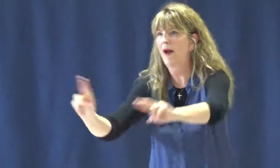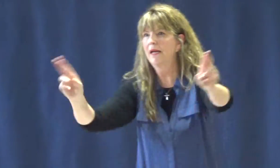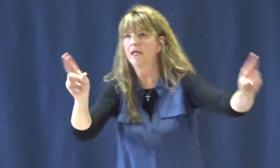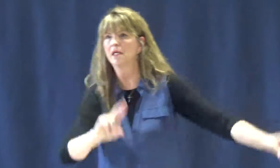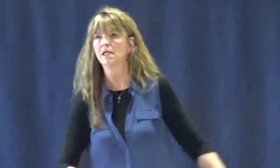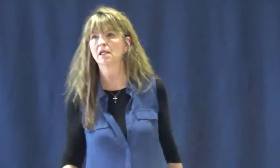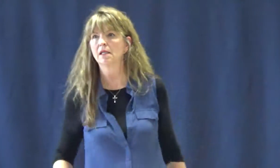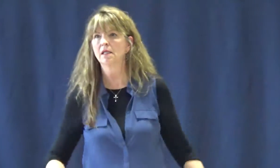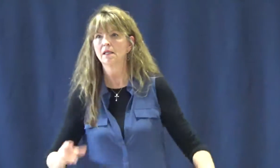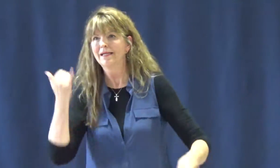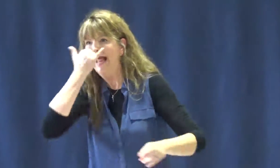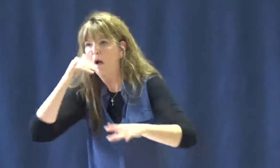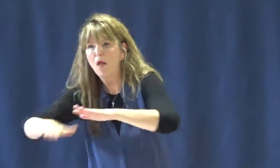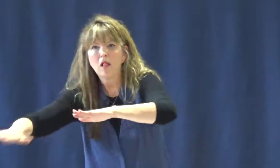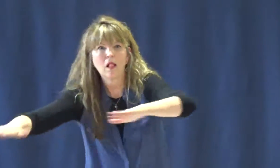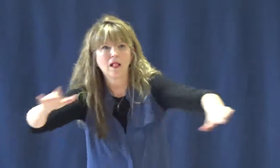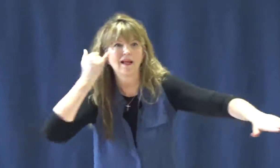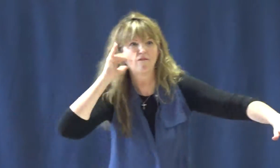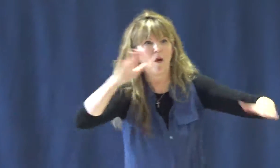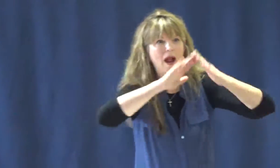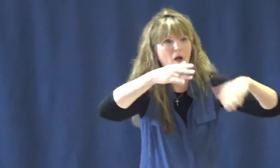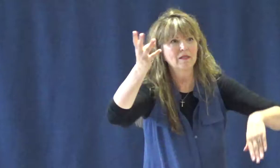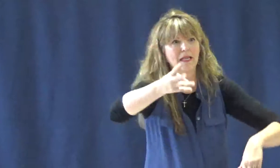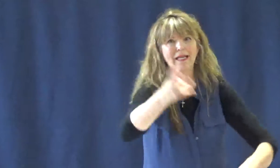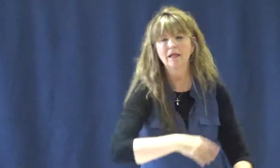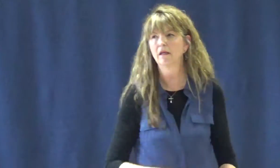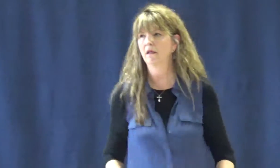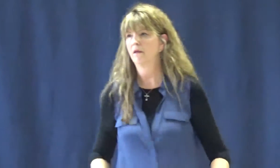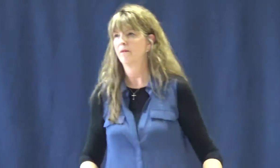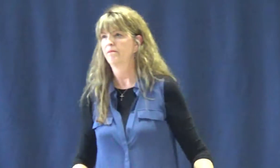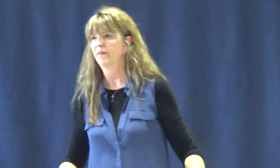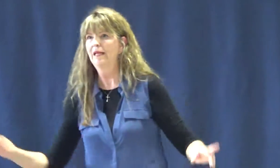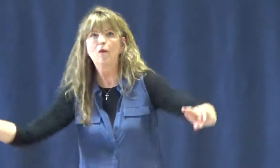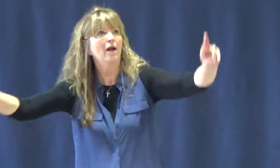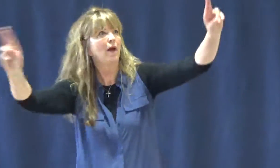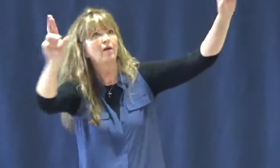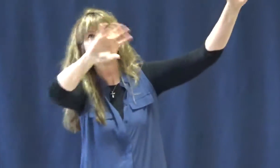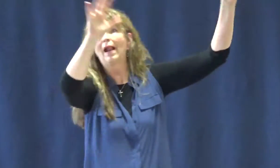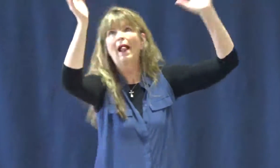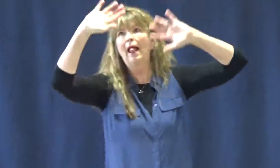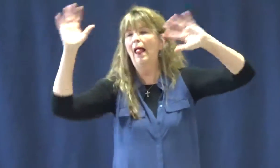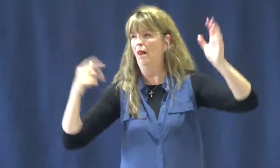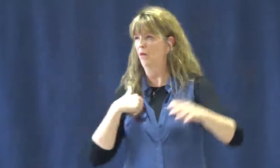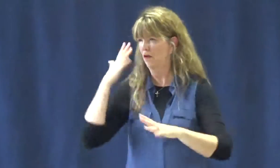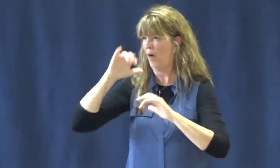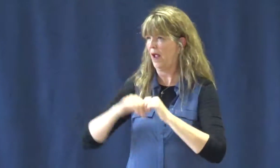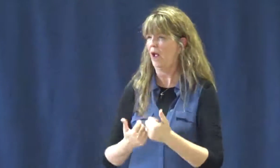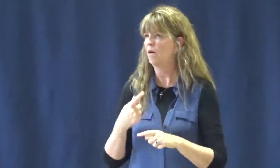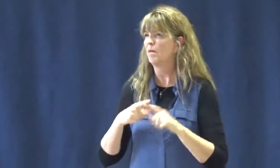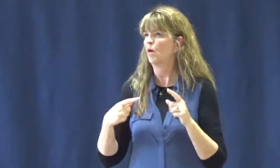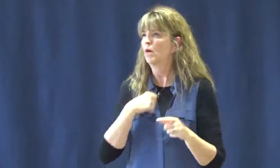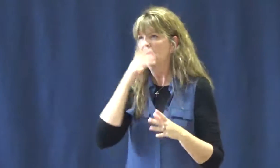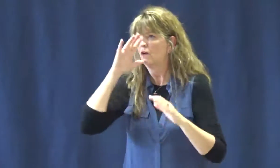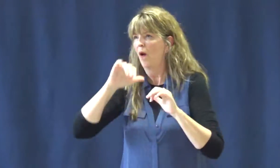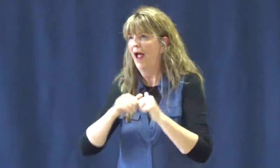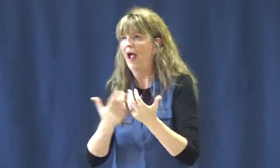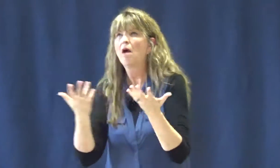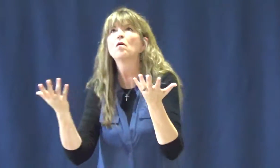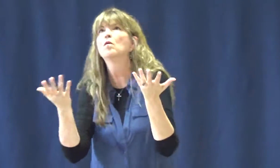that. Rain is coming. Everybody get ready. Better have some towels prepared in case your house leaks. We know how to do